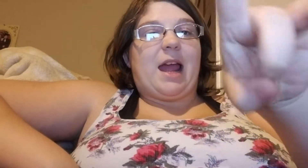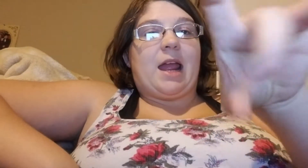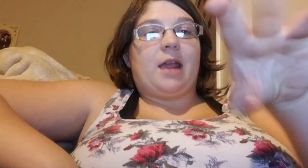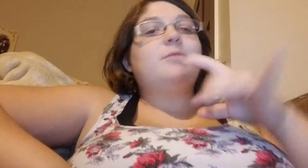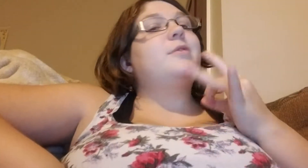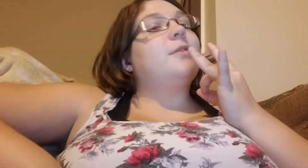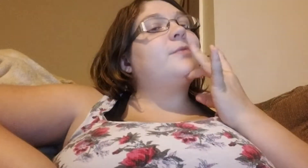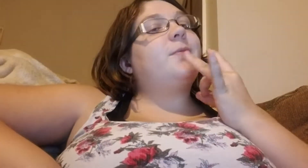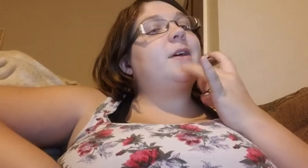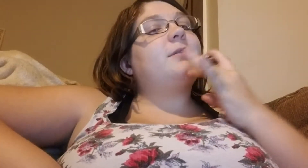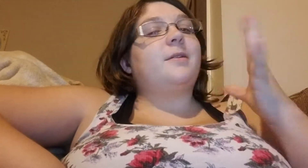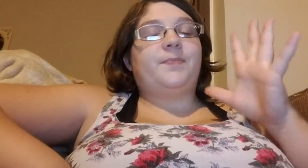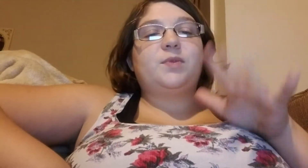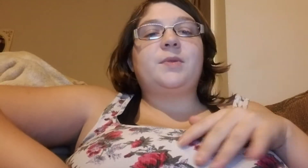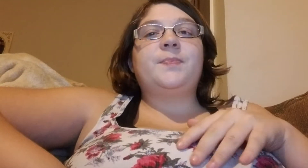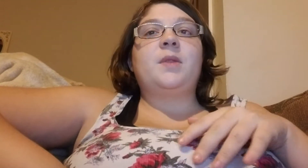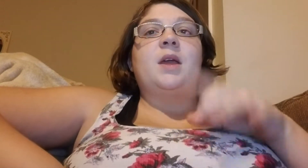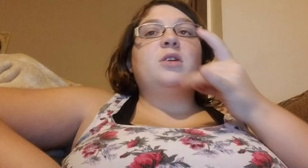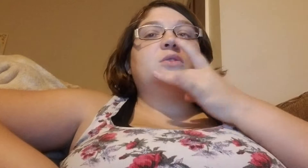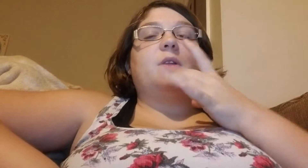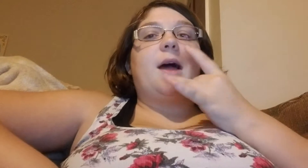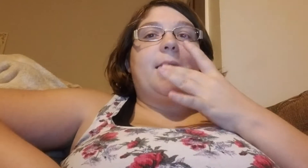Hey, flick. So light.